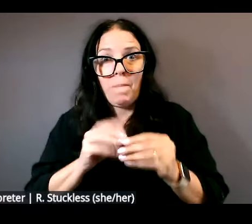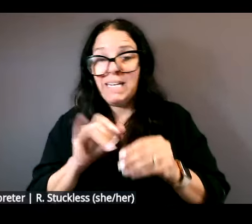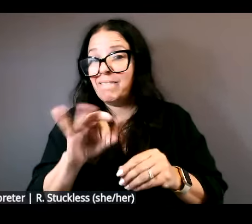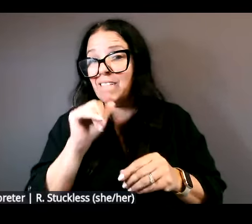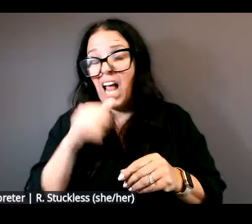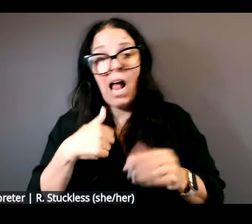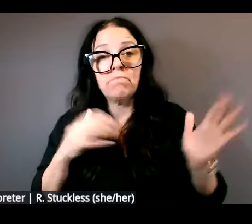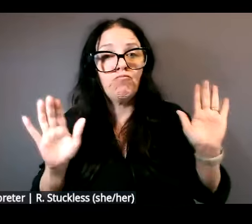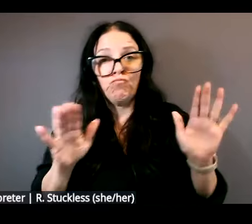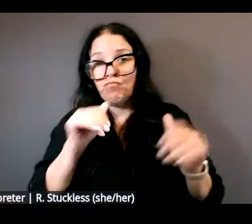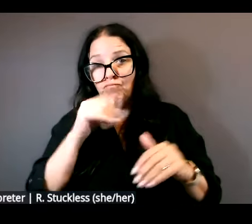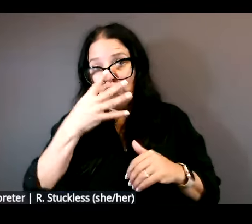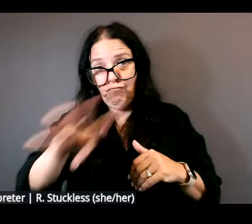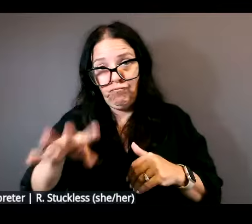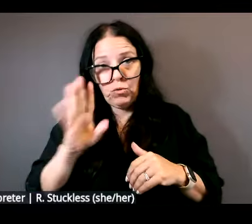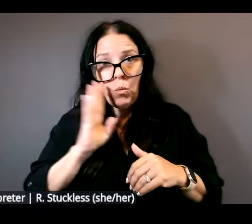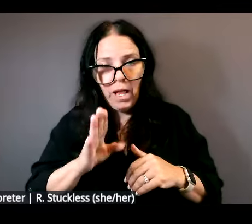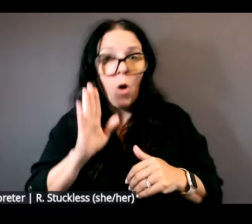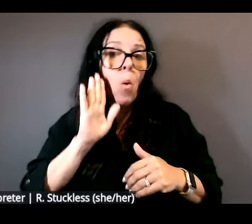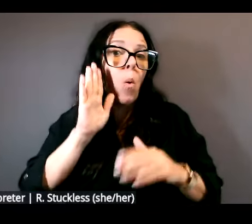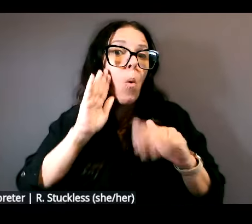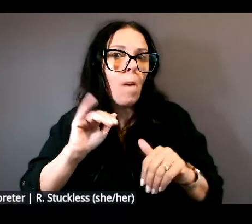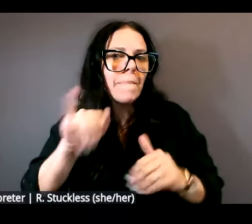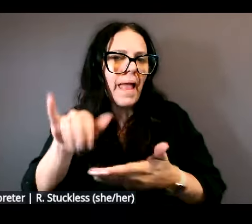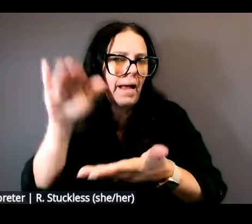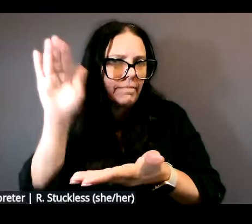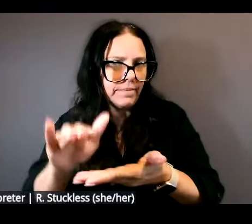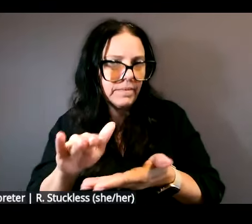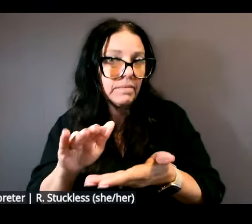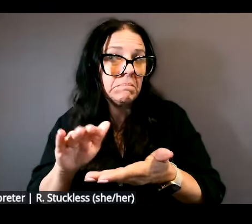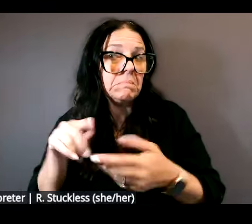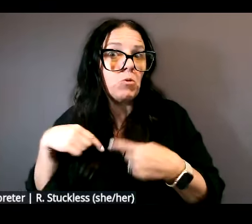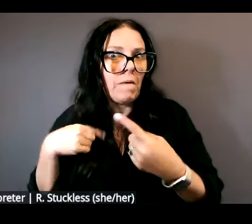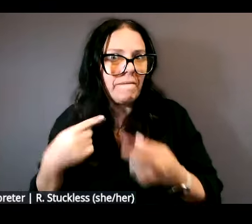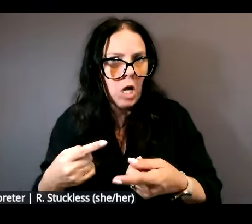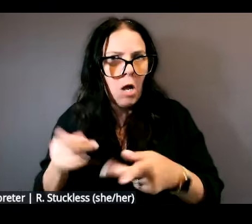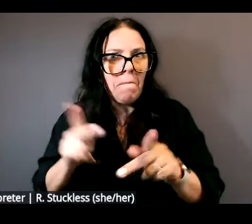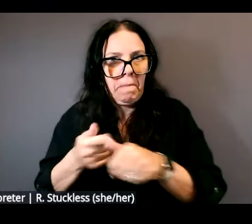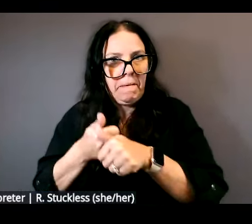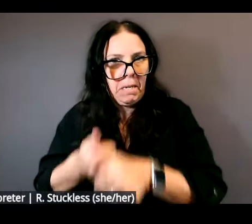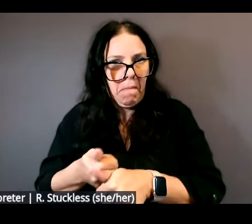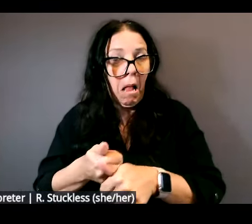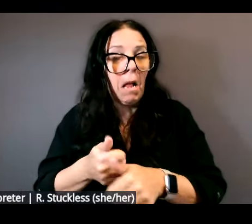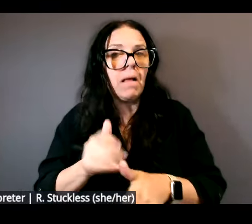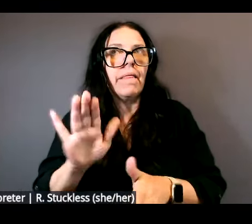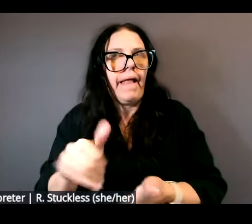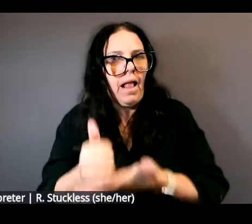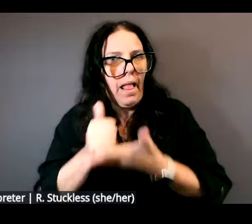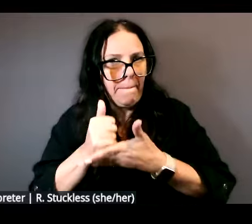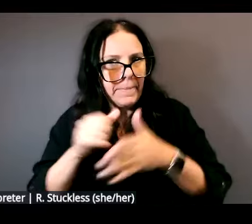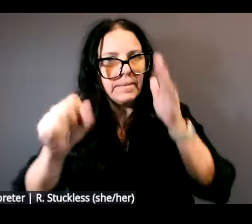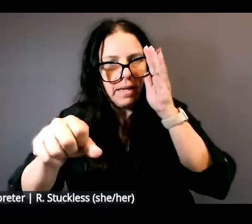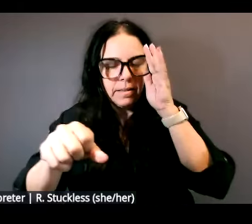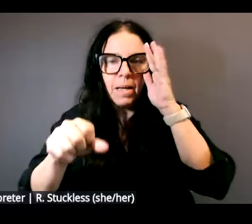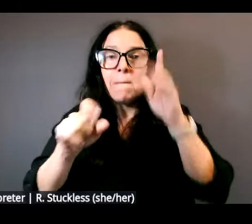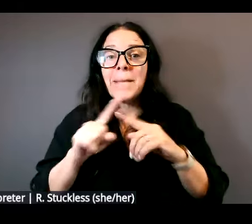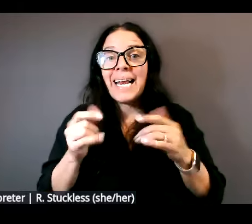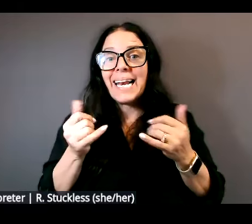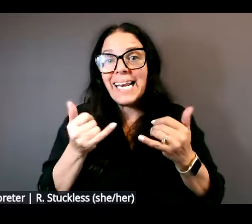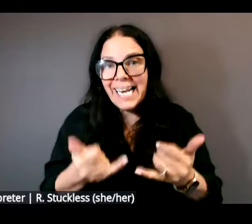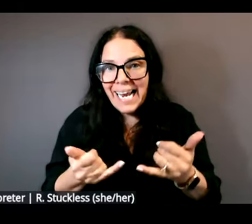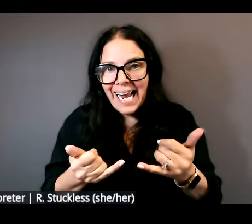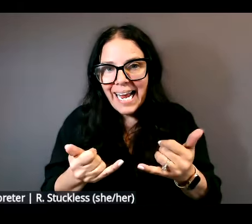alleviated, and folks are complying with that so far, which is really helpful for us. But now what we're getting, we're starting